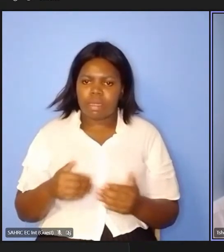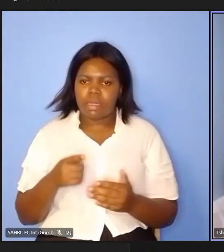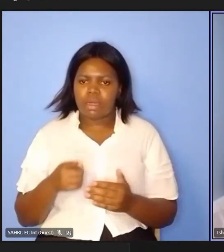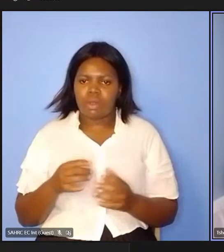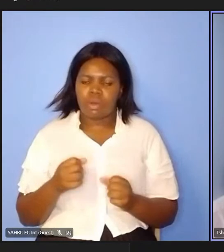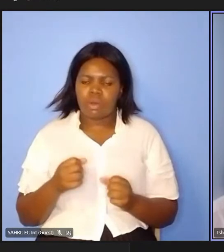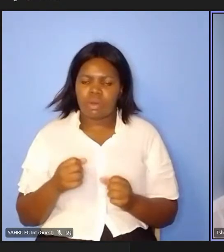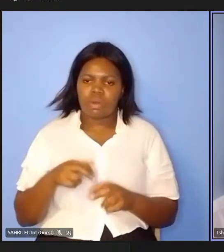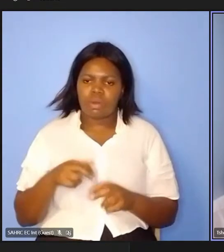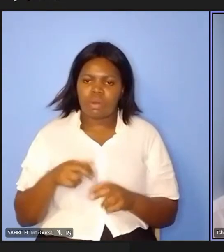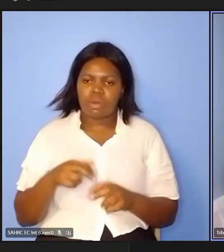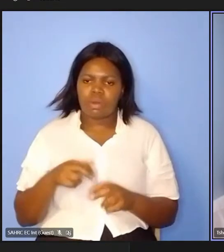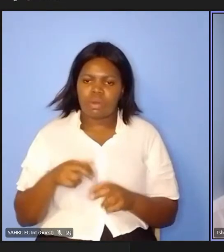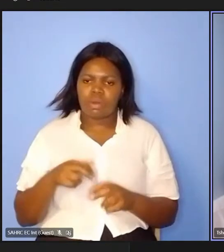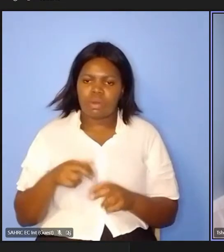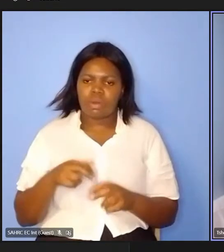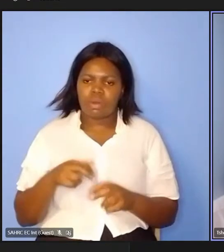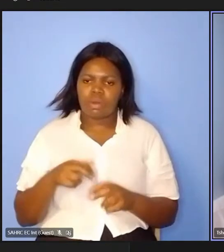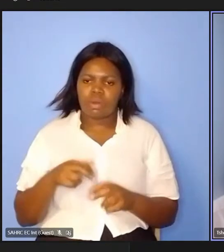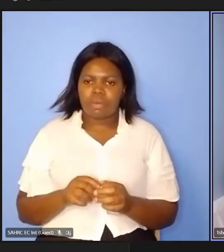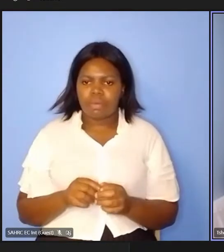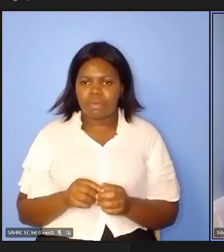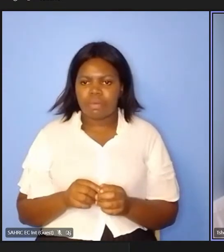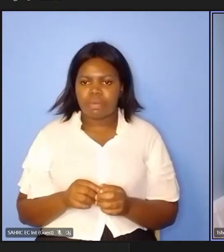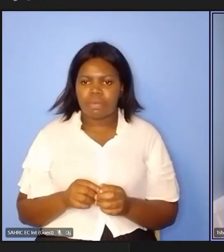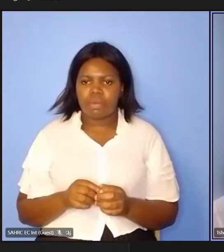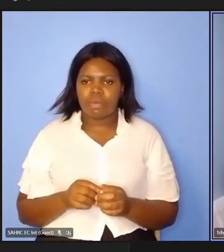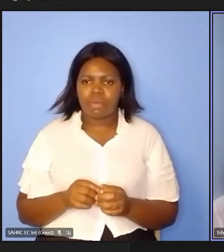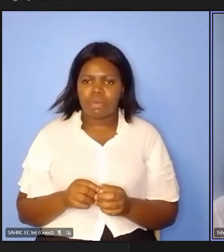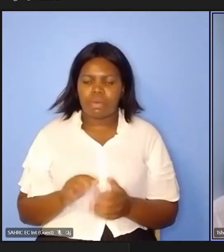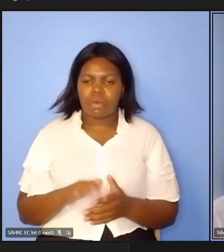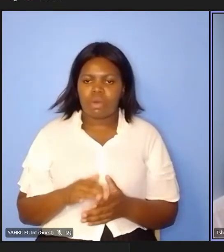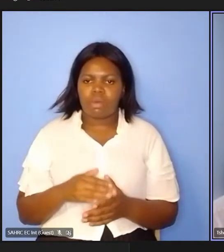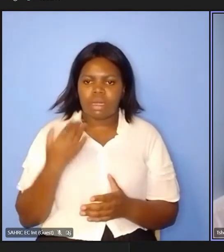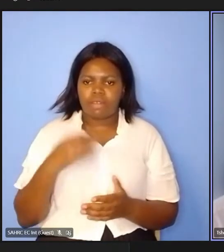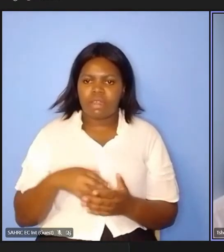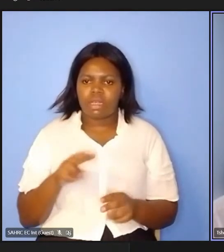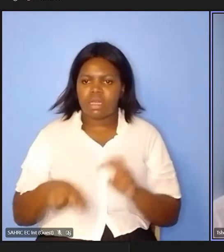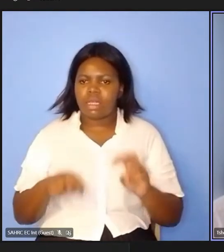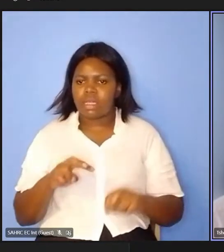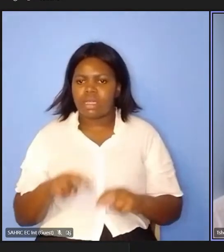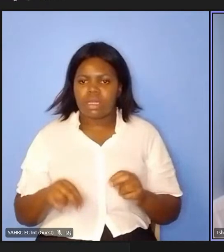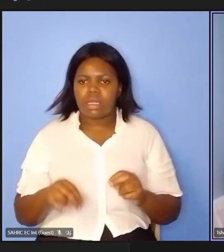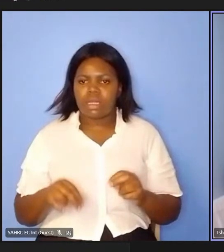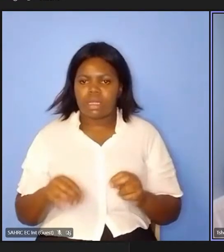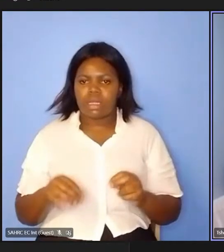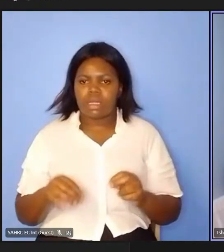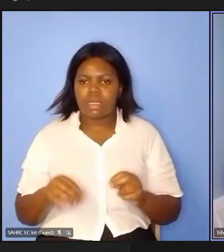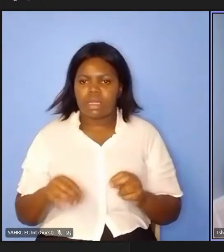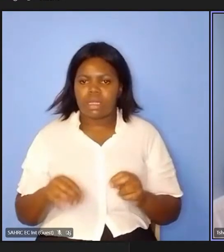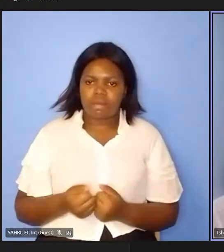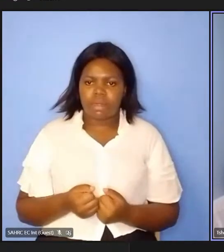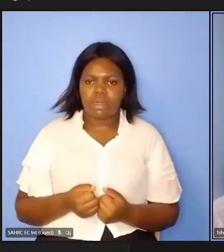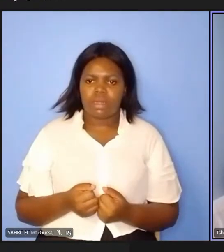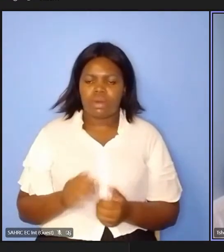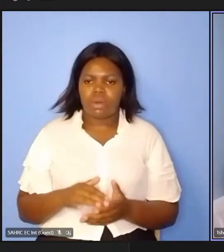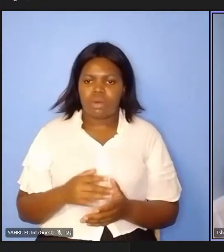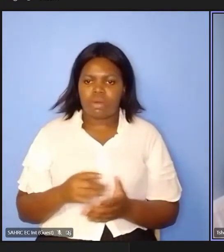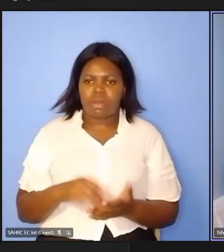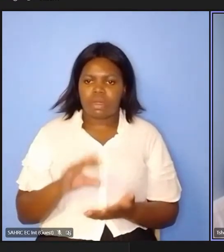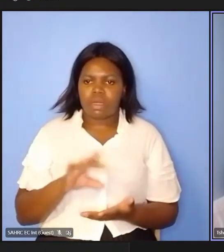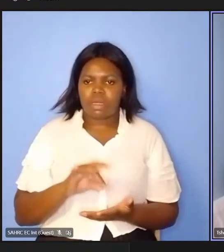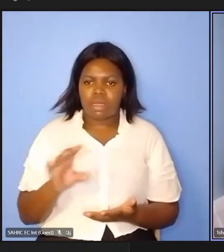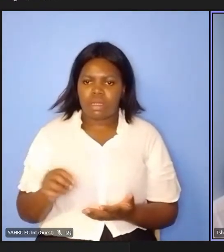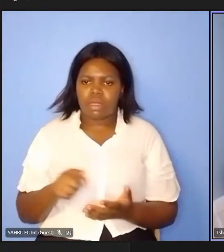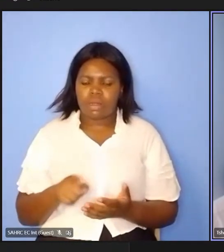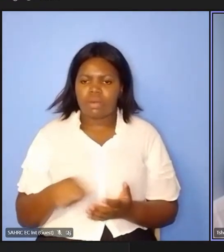conversations or it's difficult, particularly with the kind of research which we have. You know, the research which shows us that discrimination